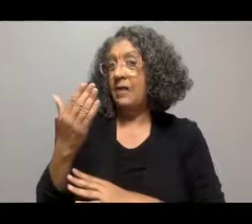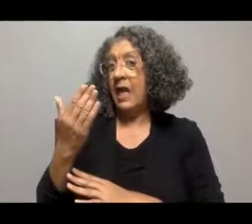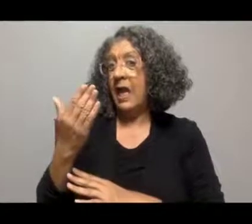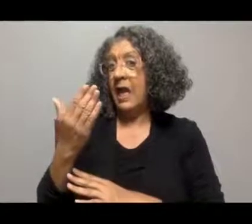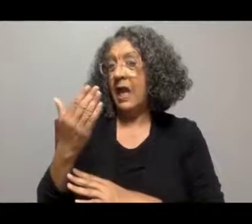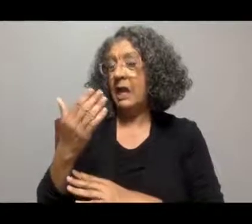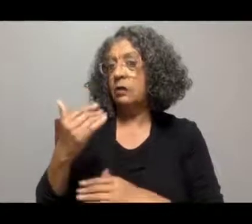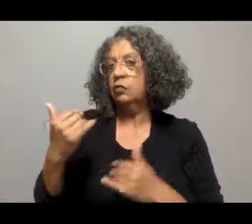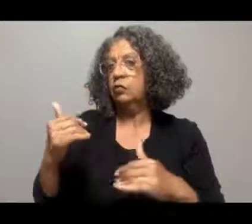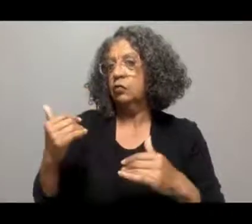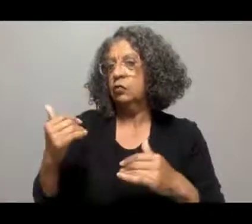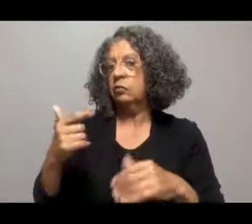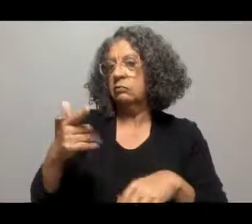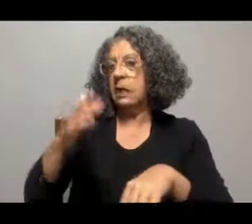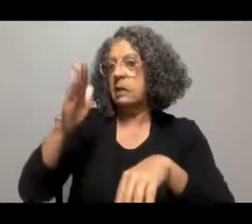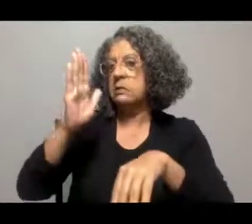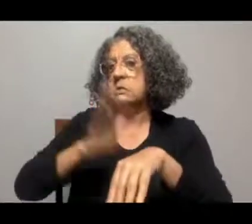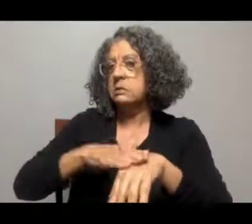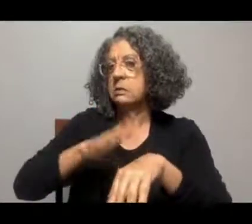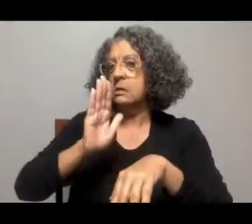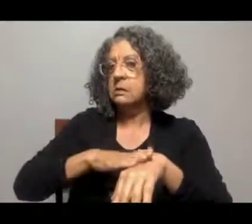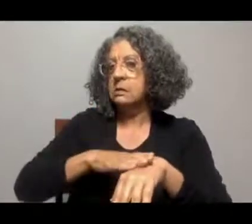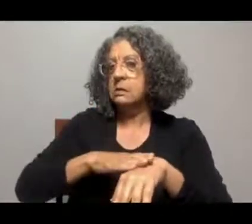Red flags.